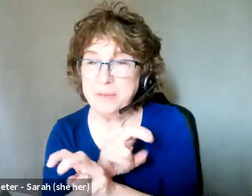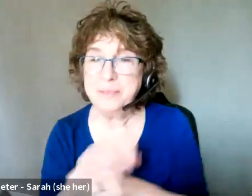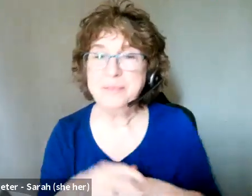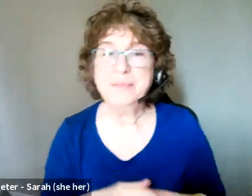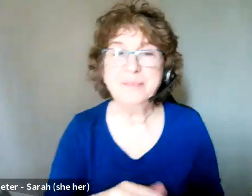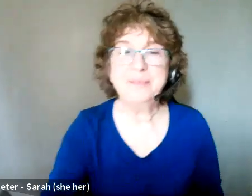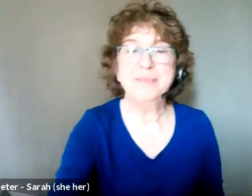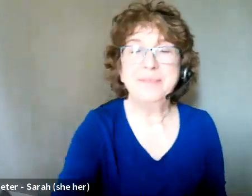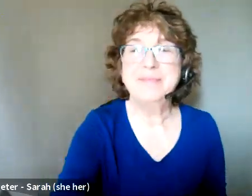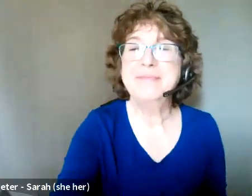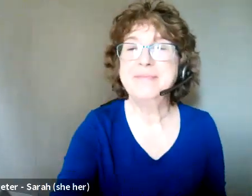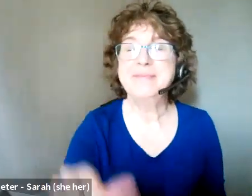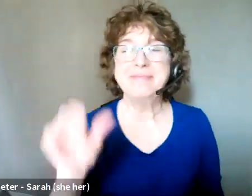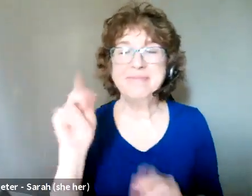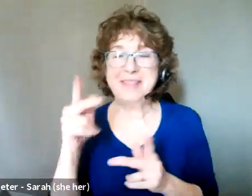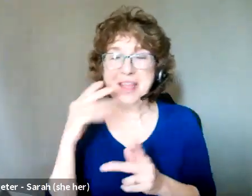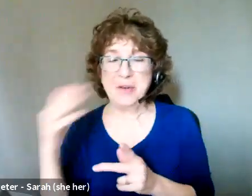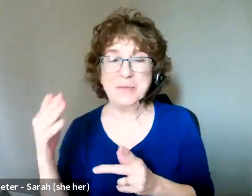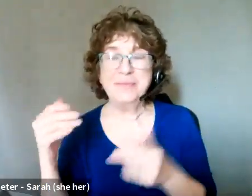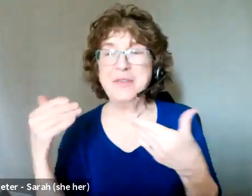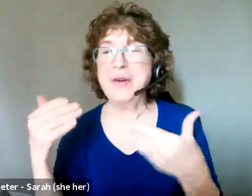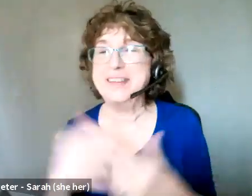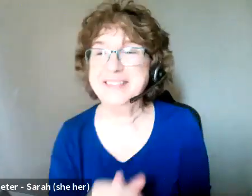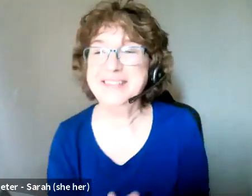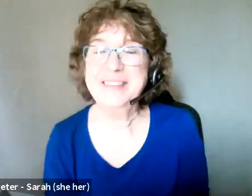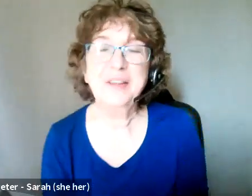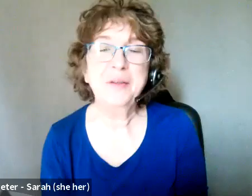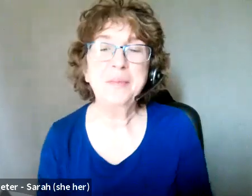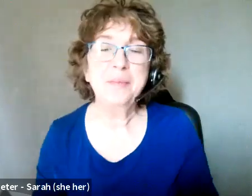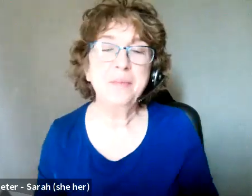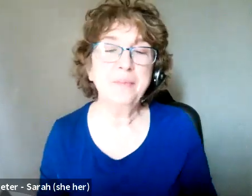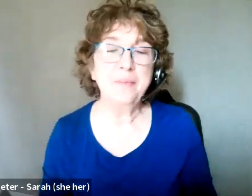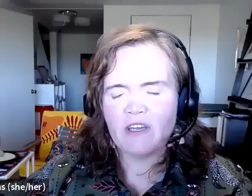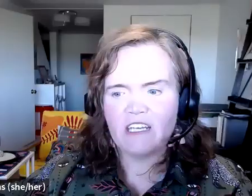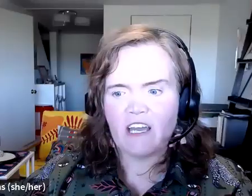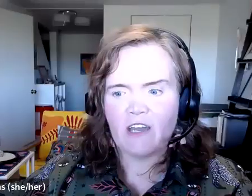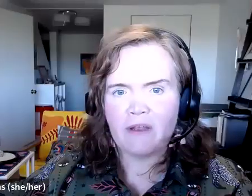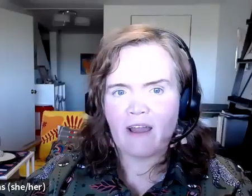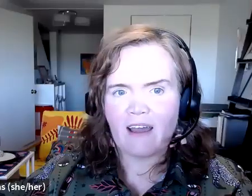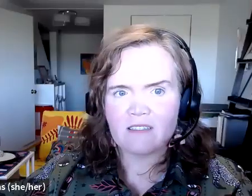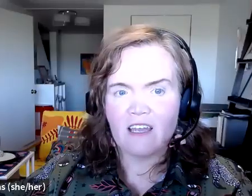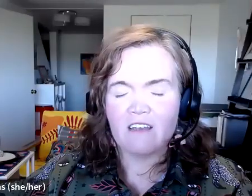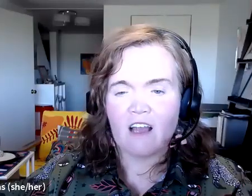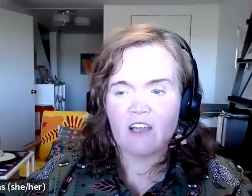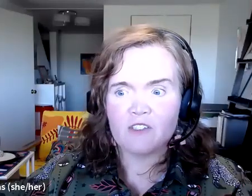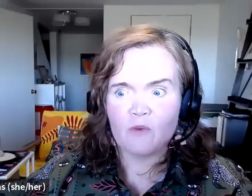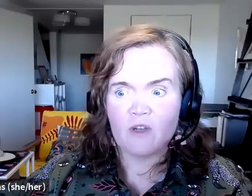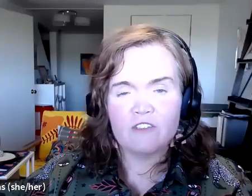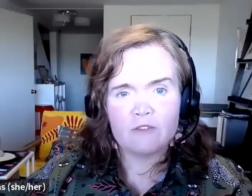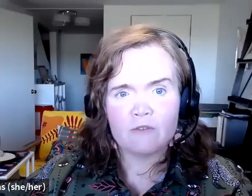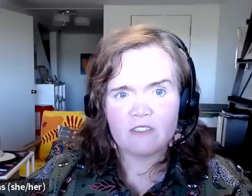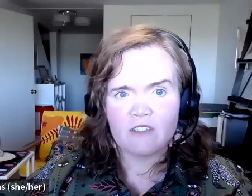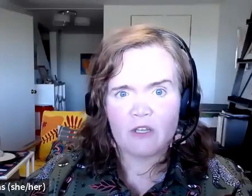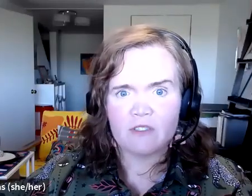interpreter switch. Thank you. Go ahead. So Anita, I would ask, and I also